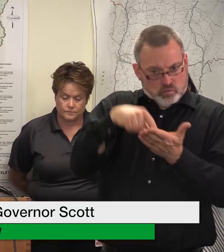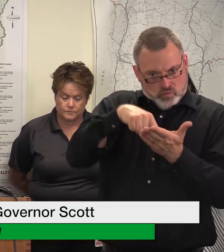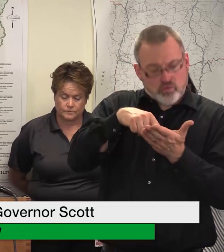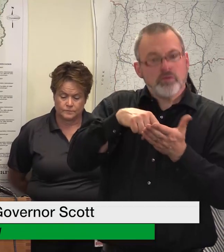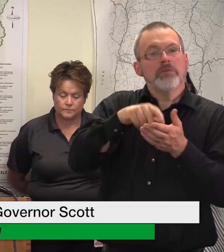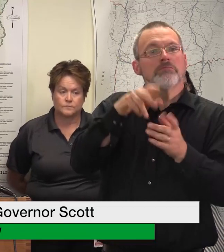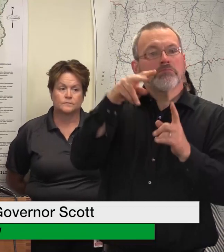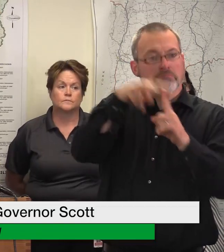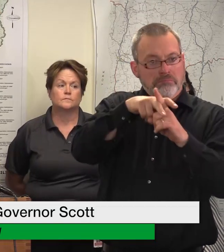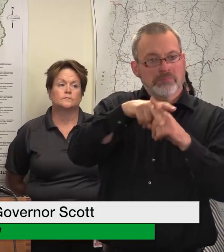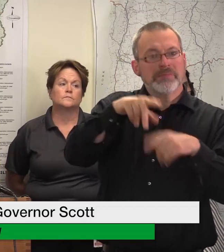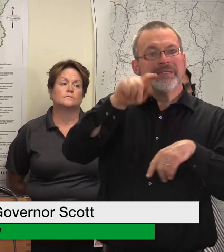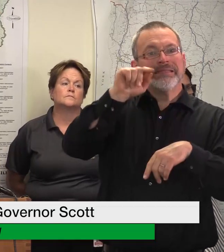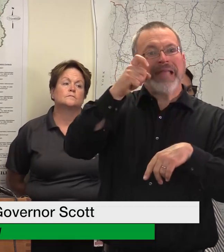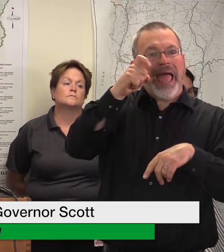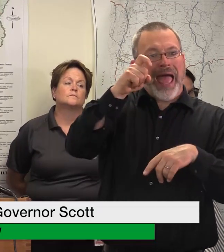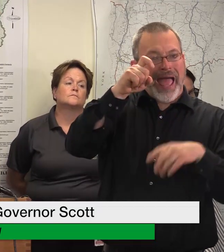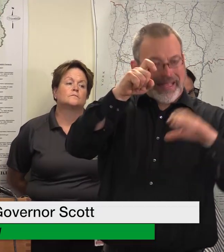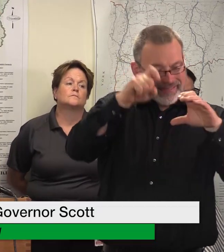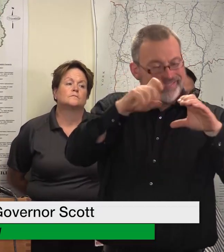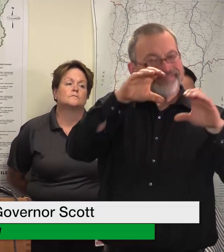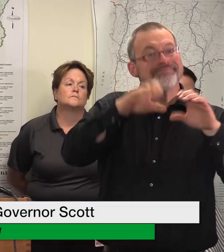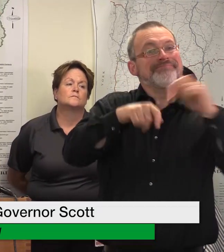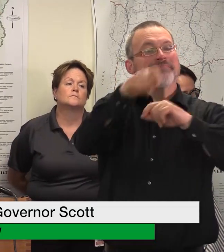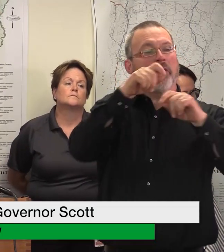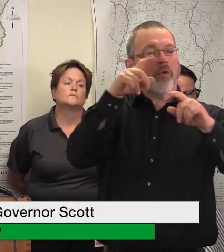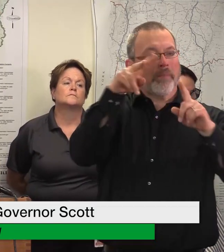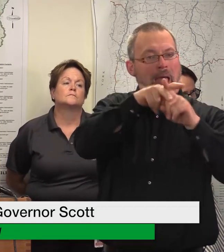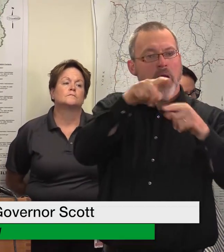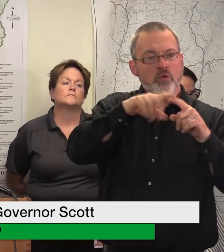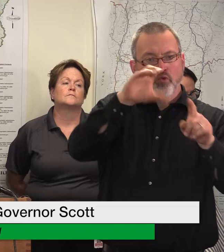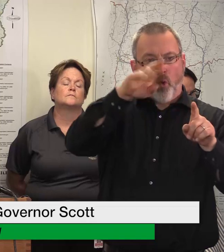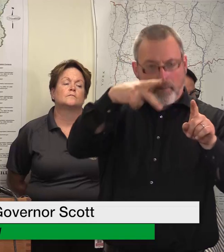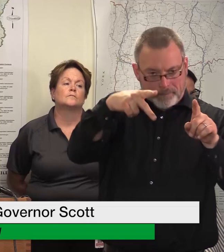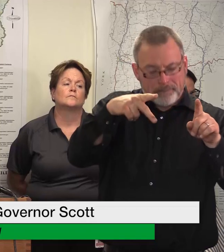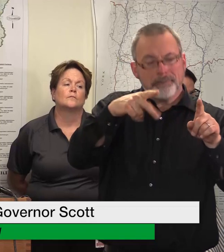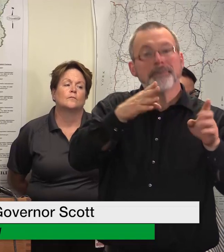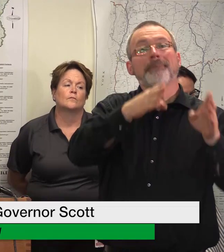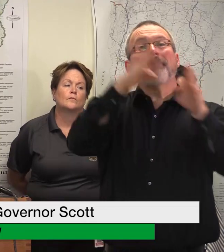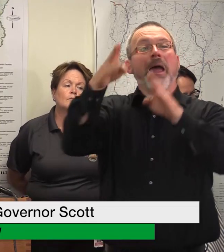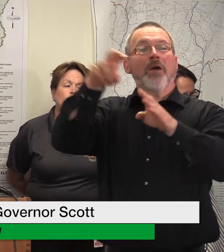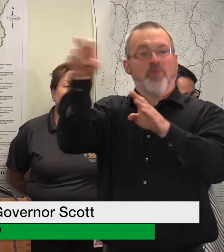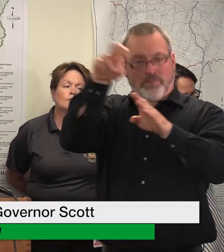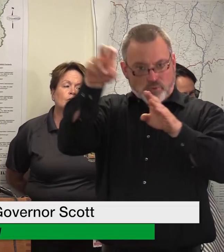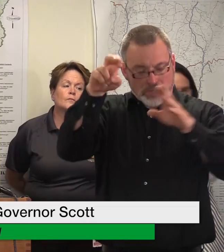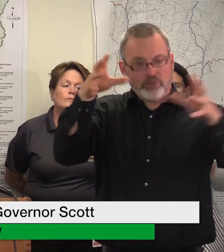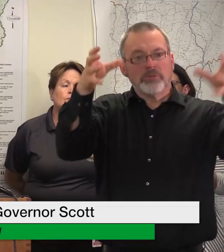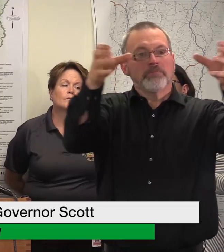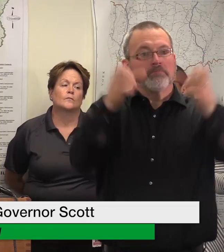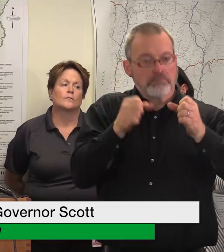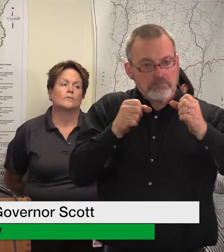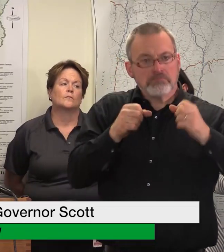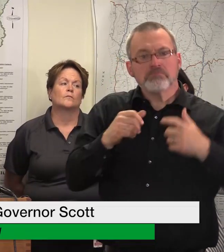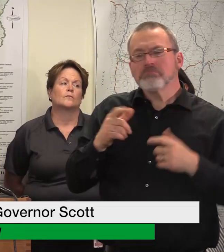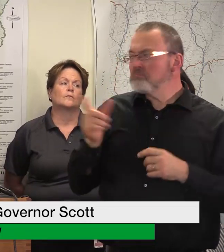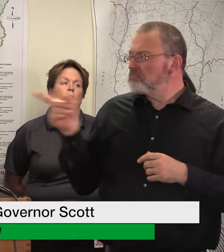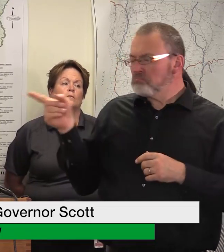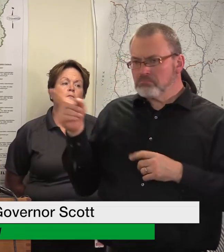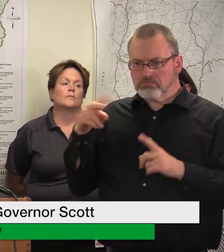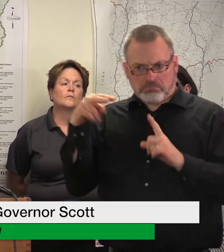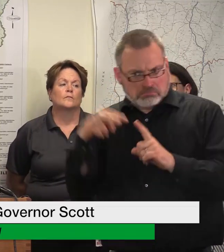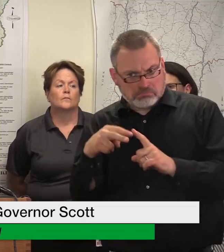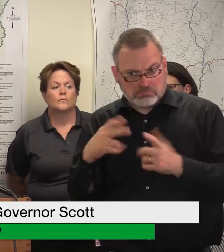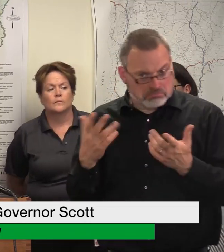on the corporate and as you well know, on transportation. Any reaction to that, and